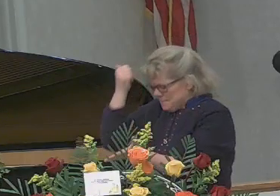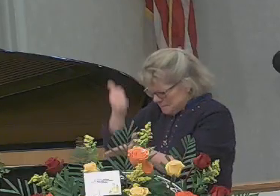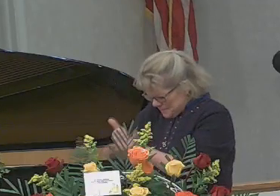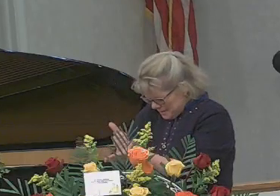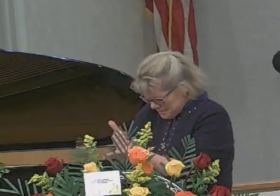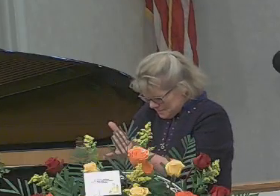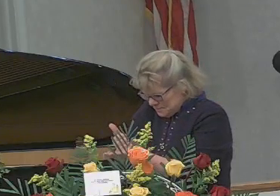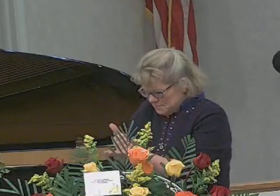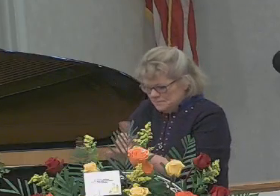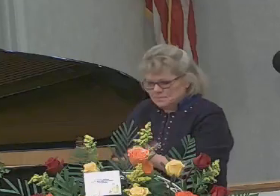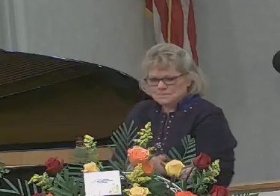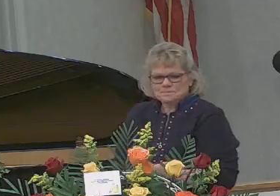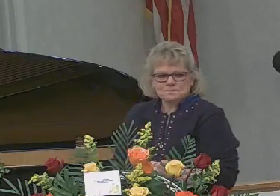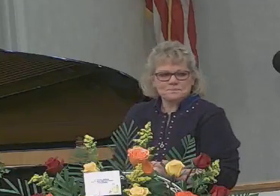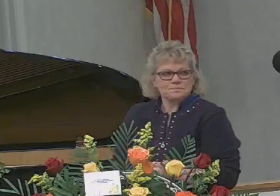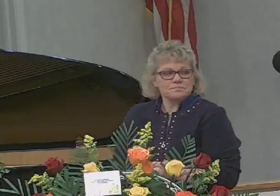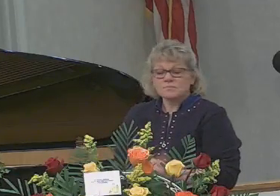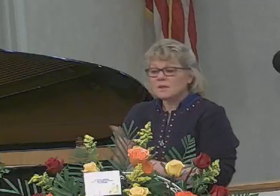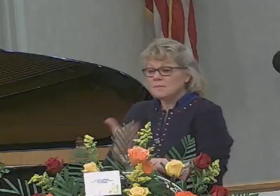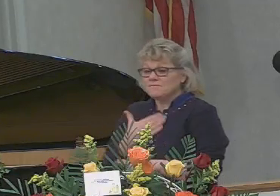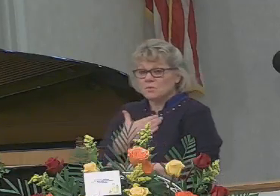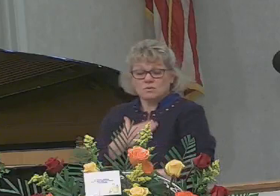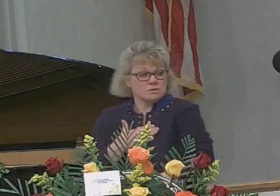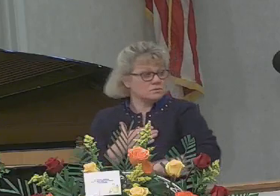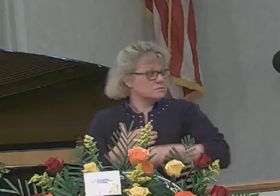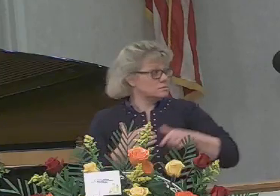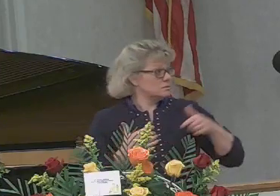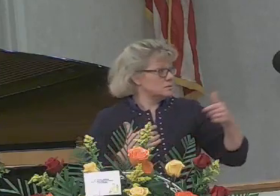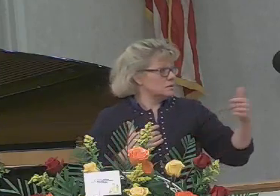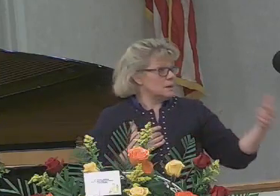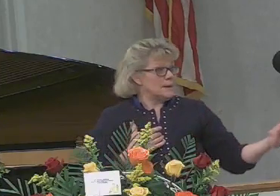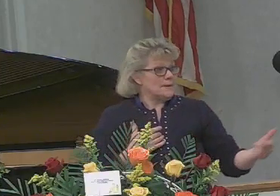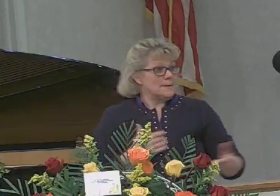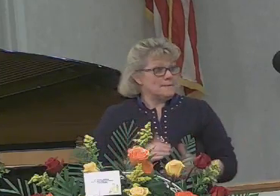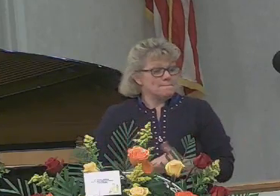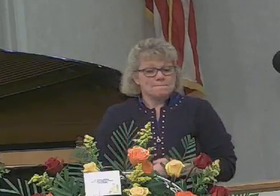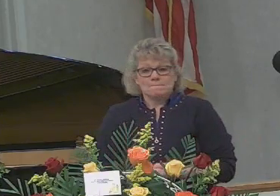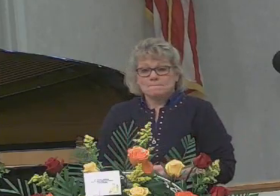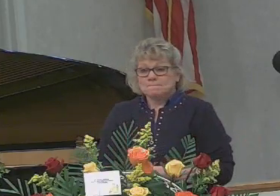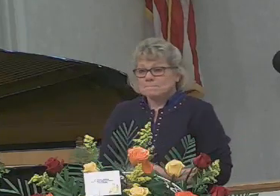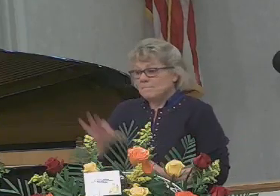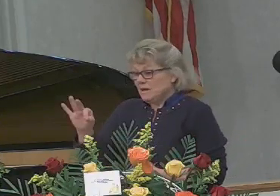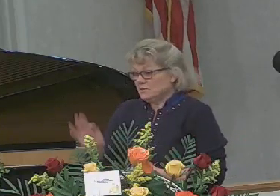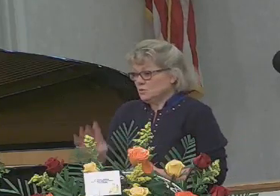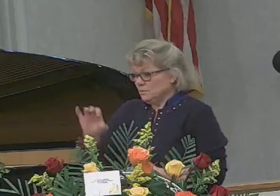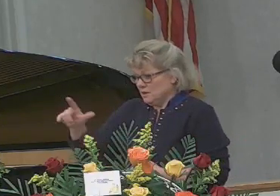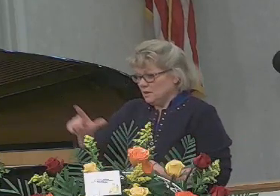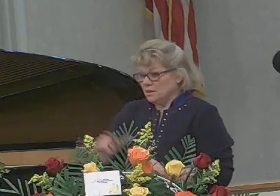amen. Amen. Just before I turn it over to Brother or Pastor Bill,